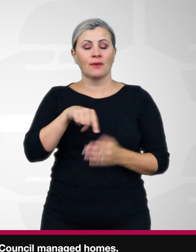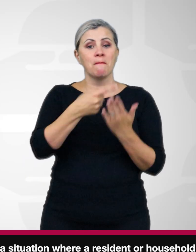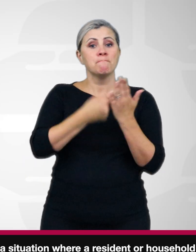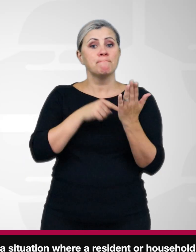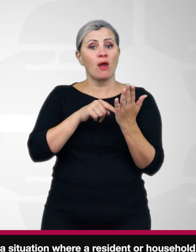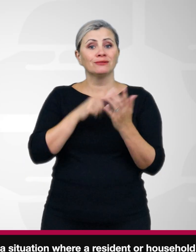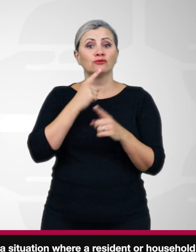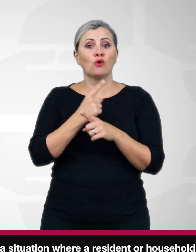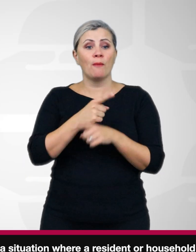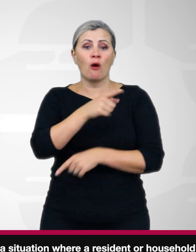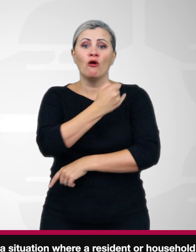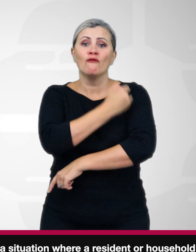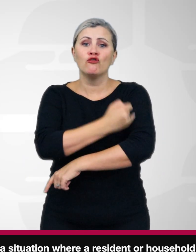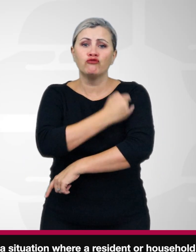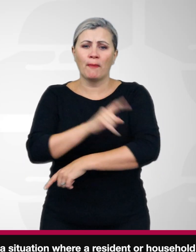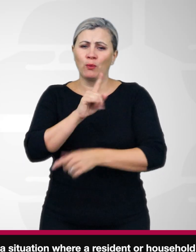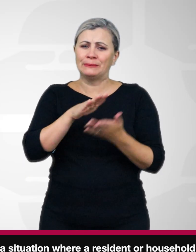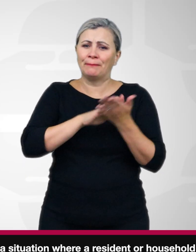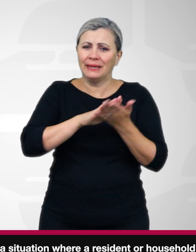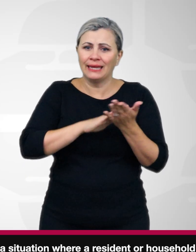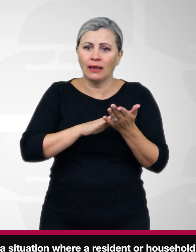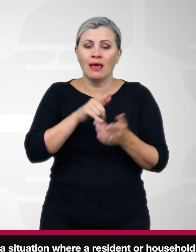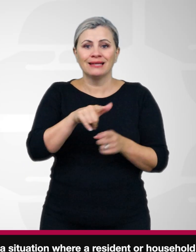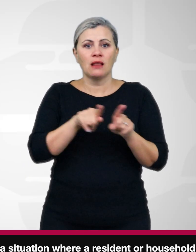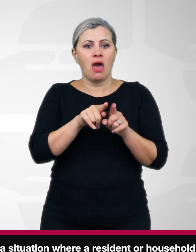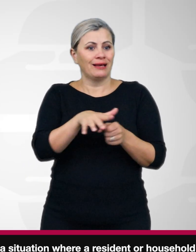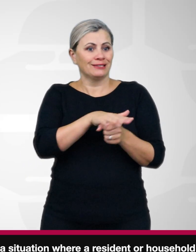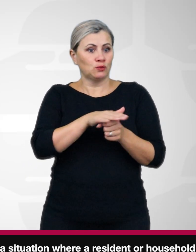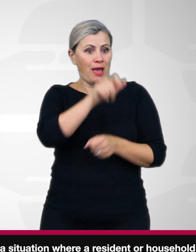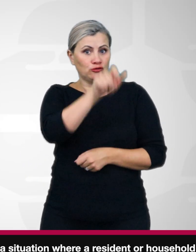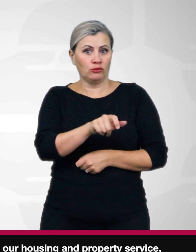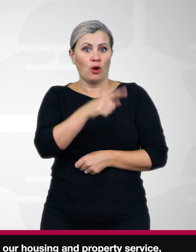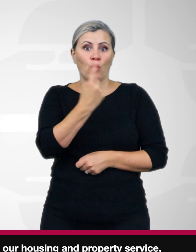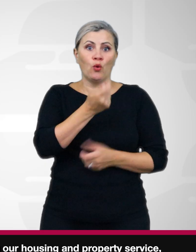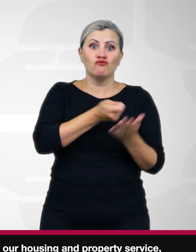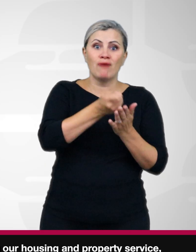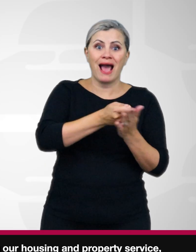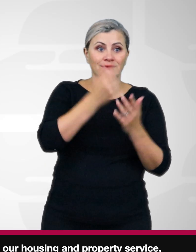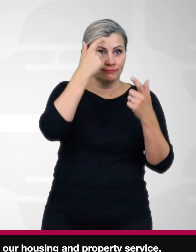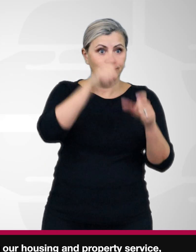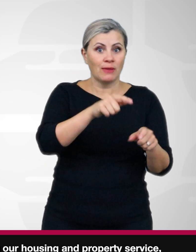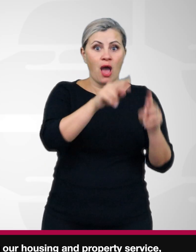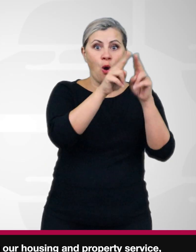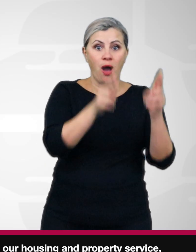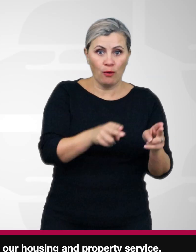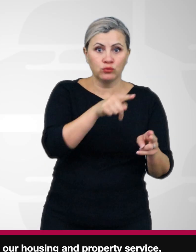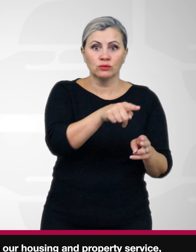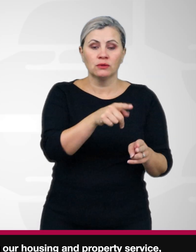The policy defines vulnerability as a situation where a resident or household faces barriers to accessing our housing and property